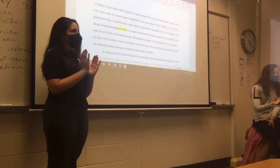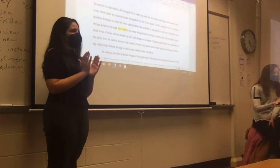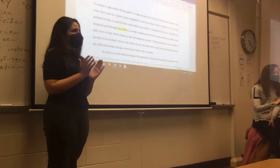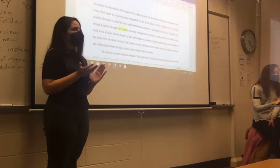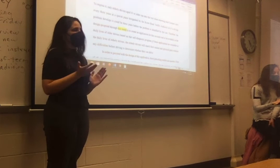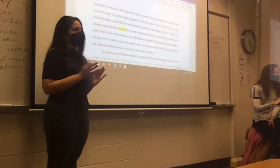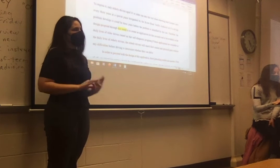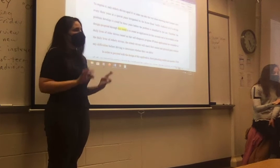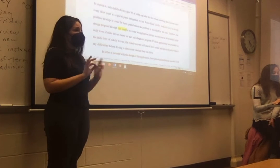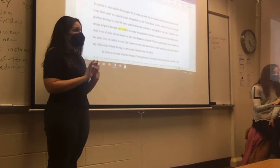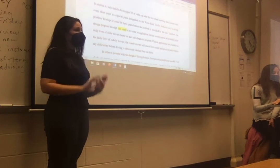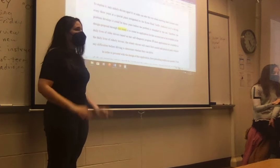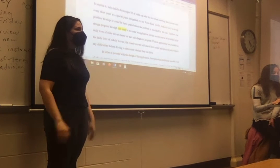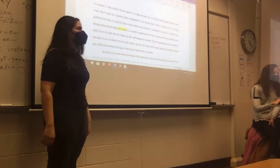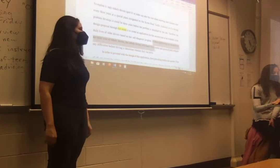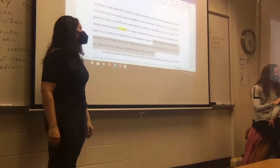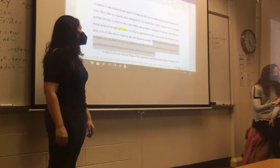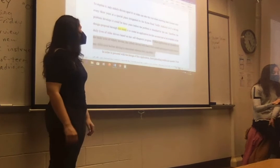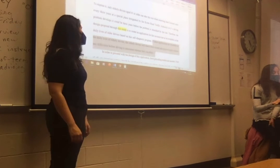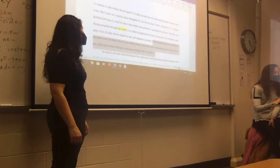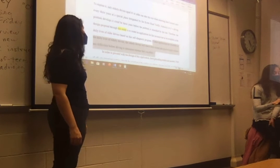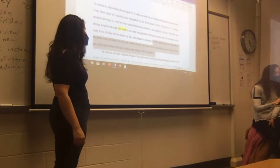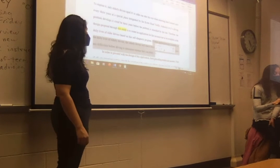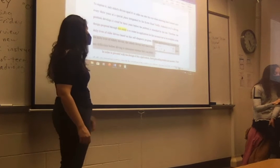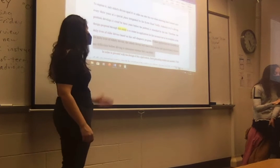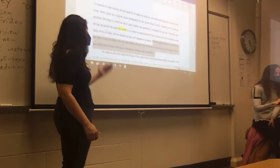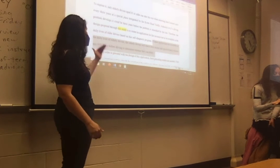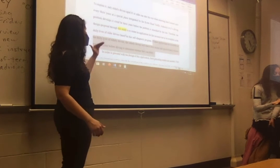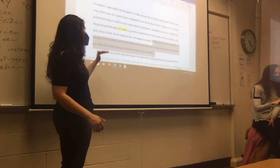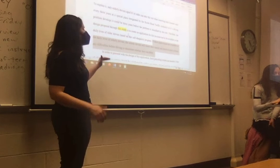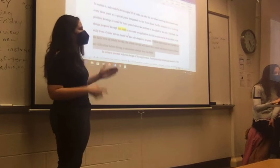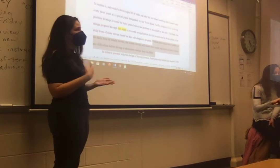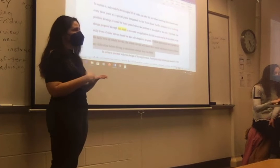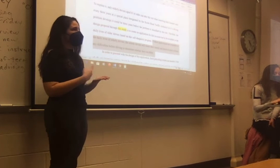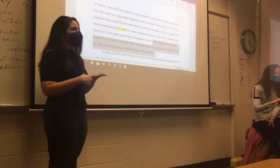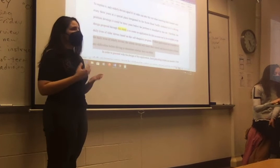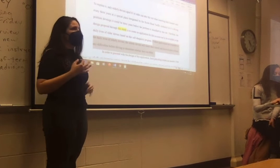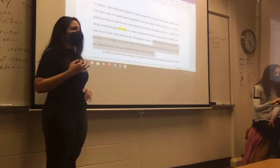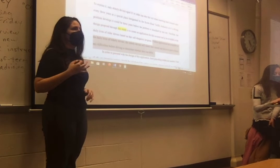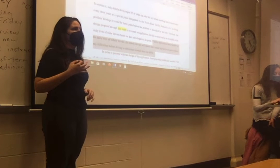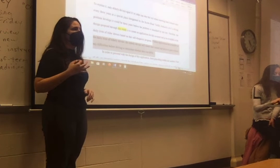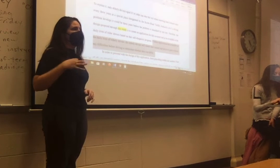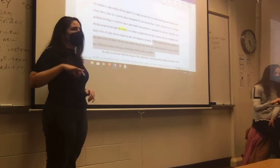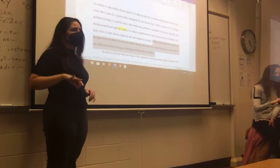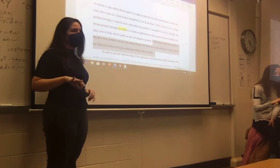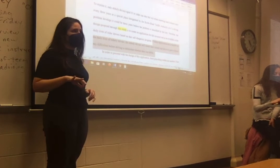Maybe talking about sort of the benefits of this proposal a little bit here.